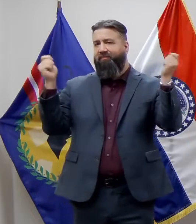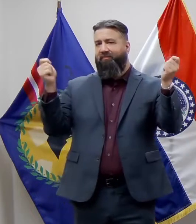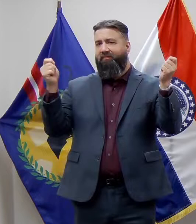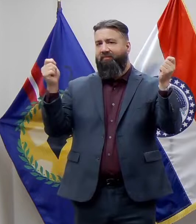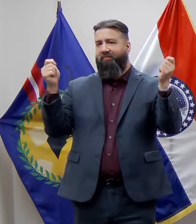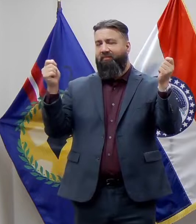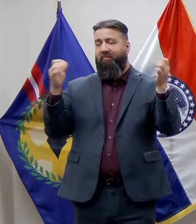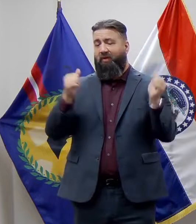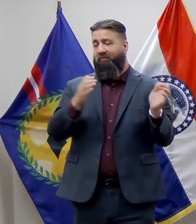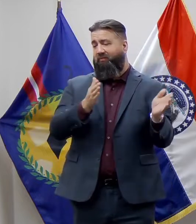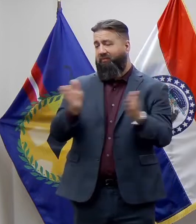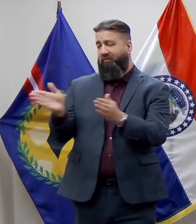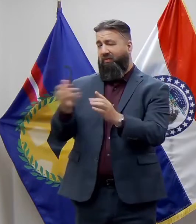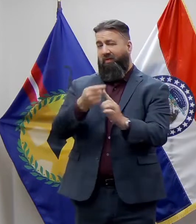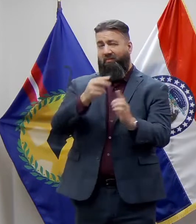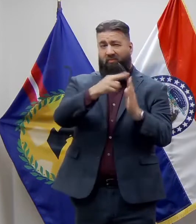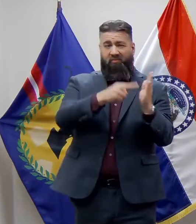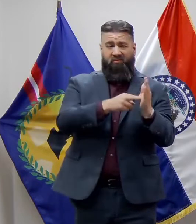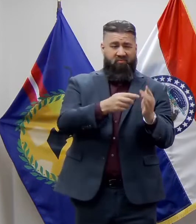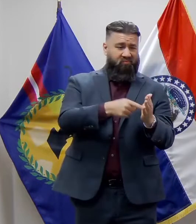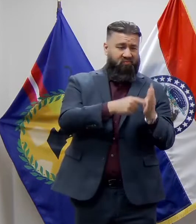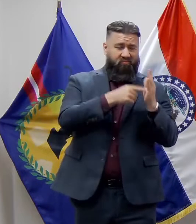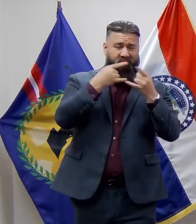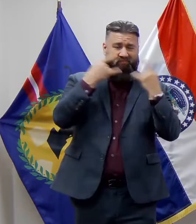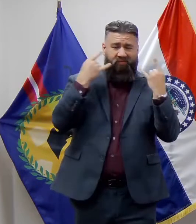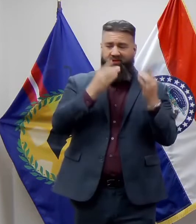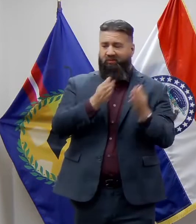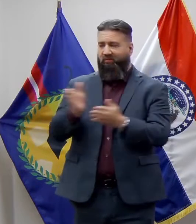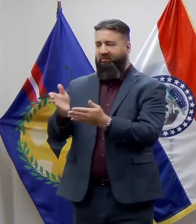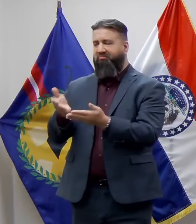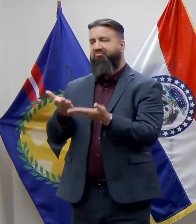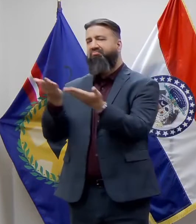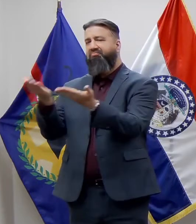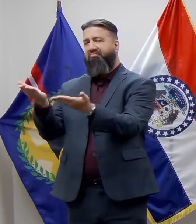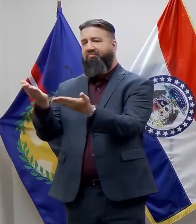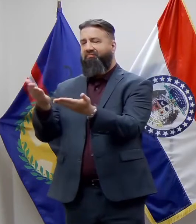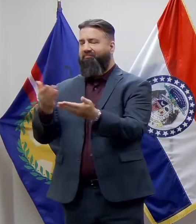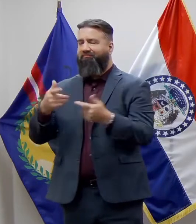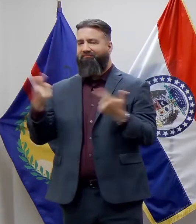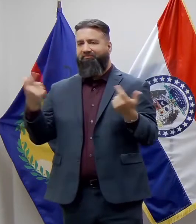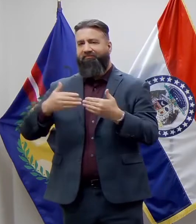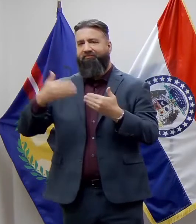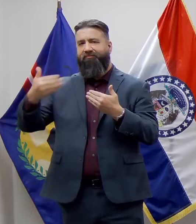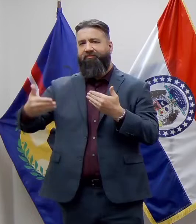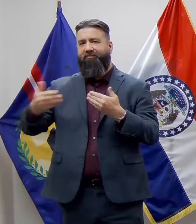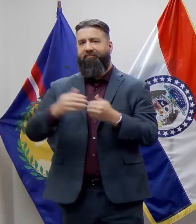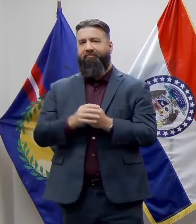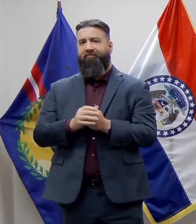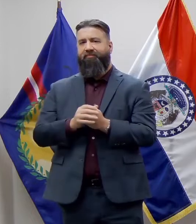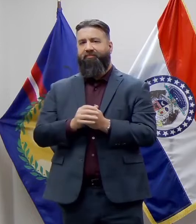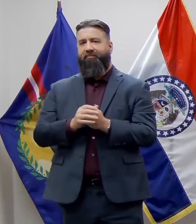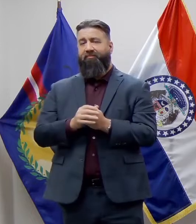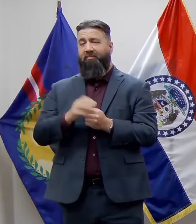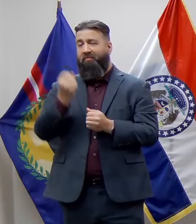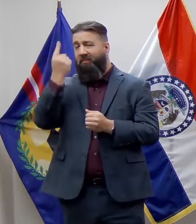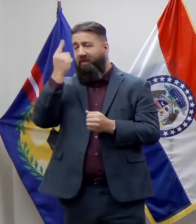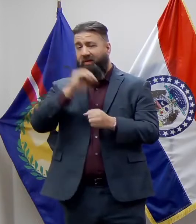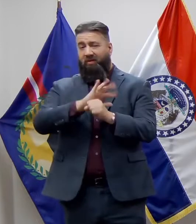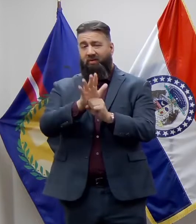mask recommendation is a great step. However, the end of the Omicron surge is not the end of the